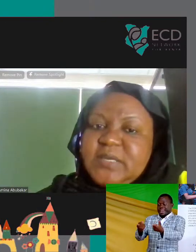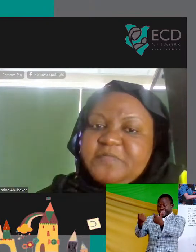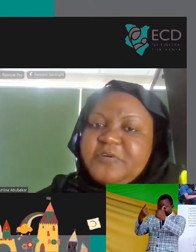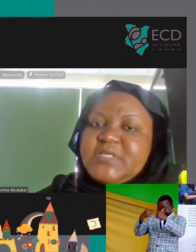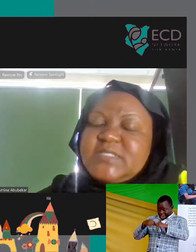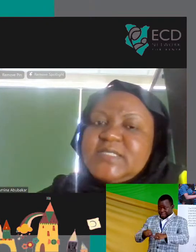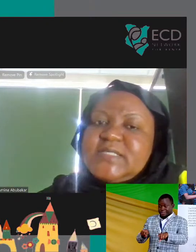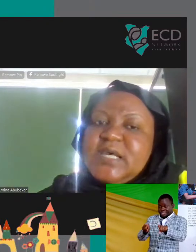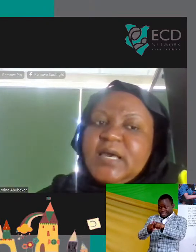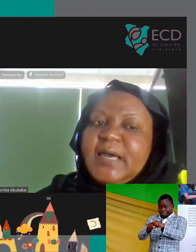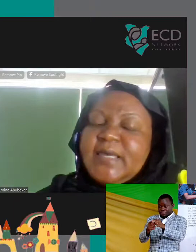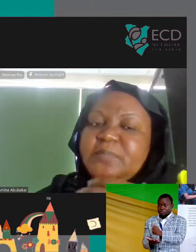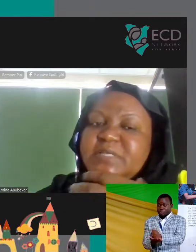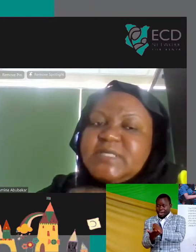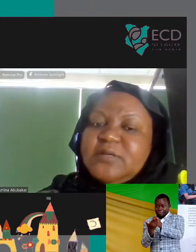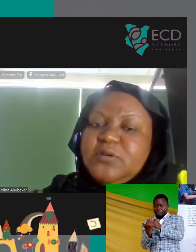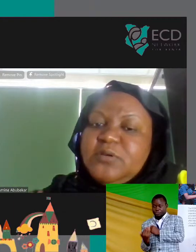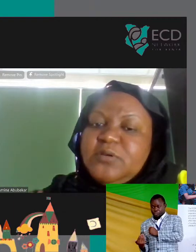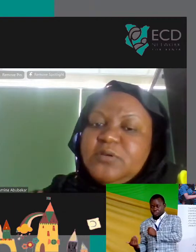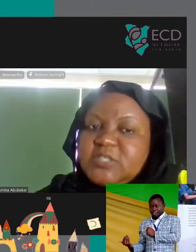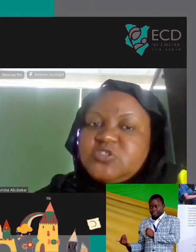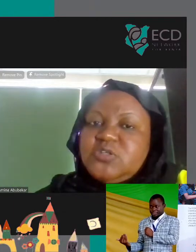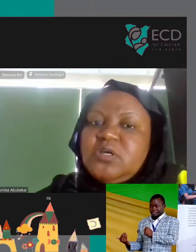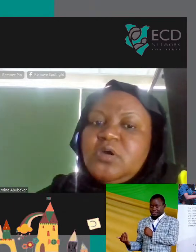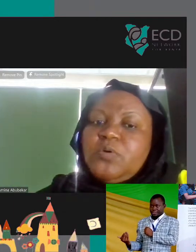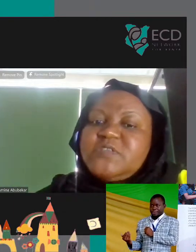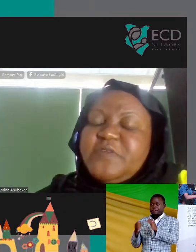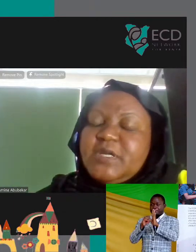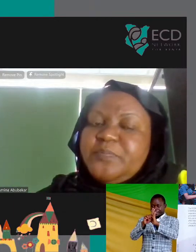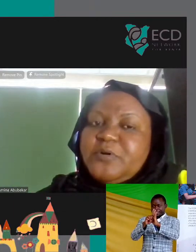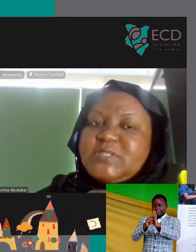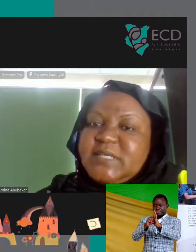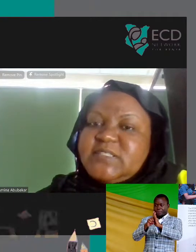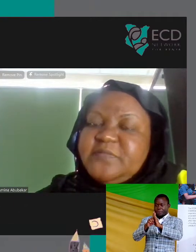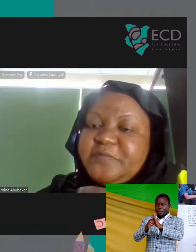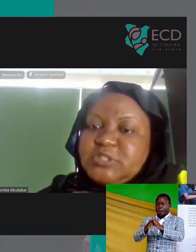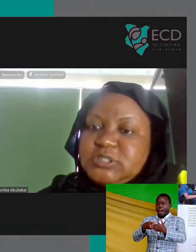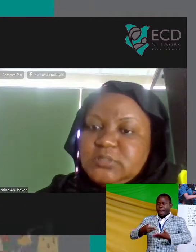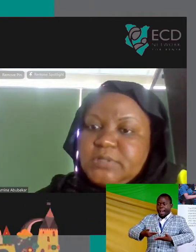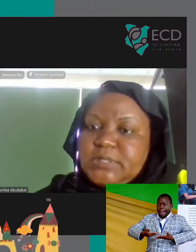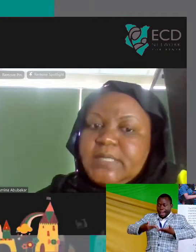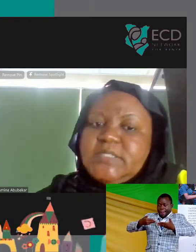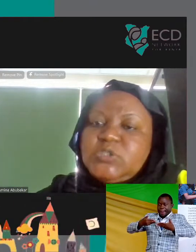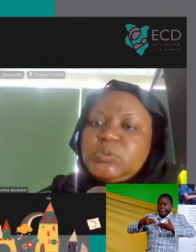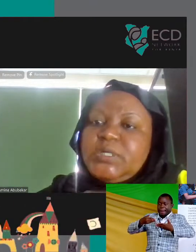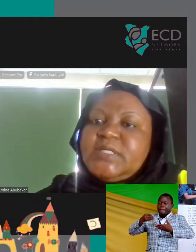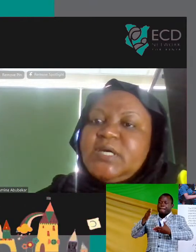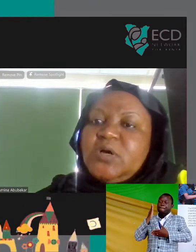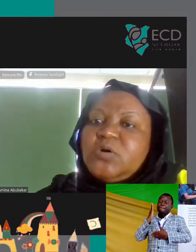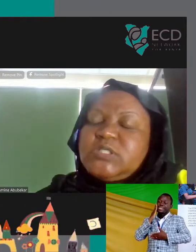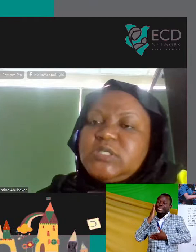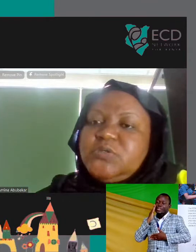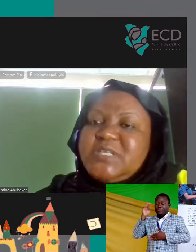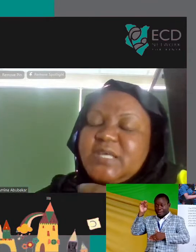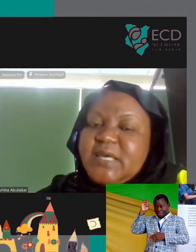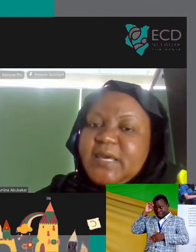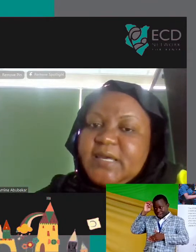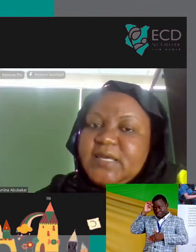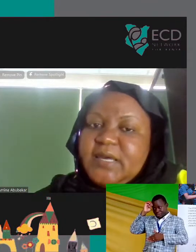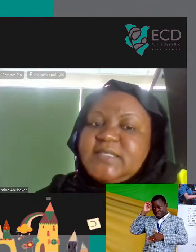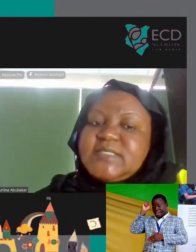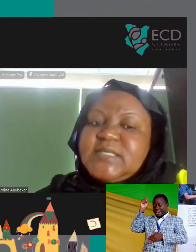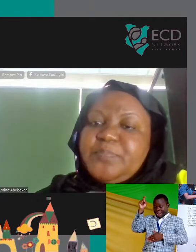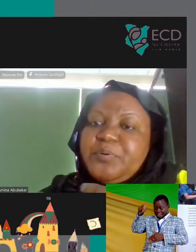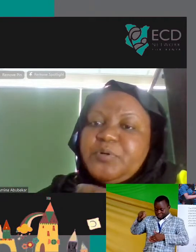this time. For instance, higher maternal education was very protective for children and ensured continued